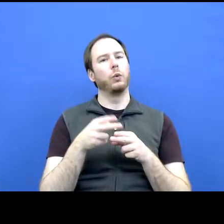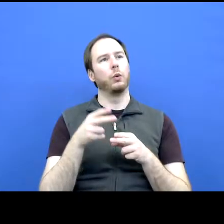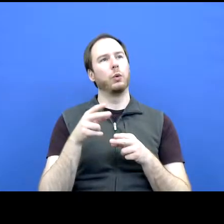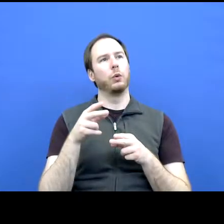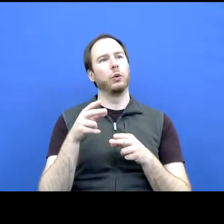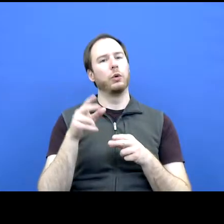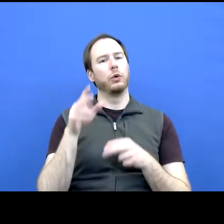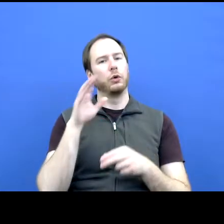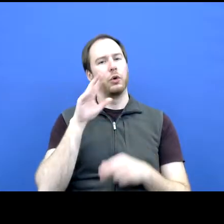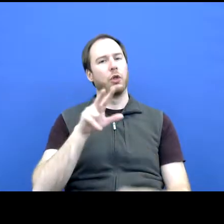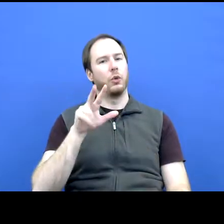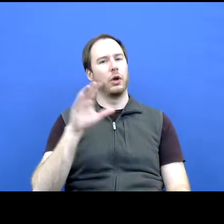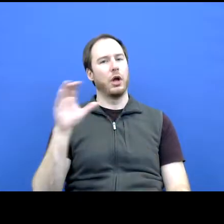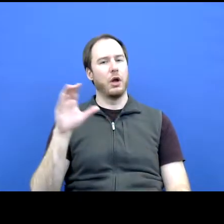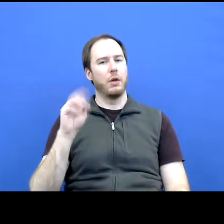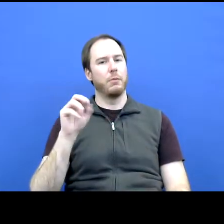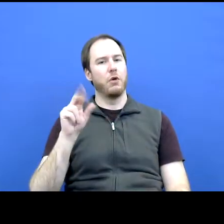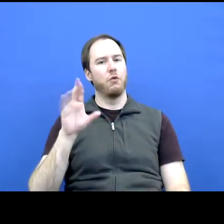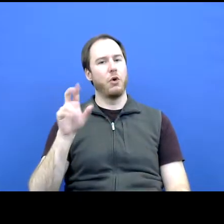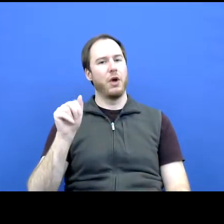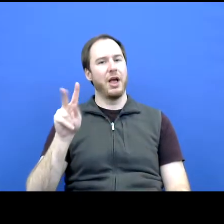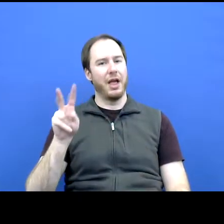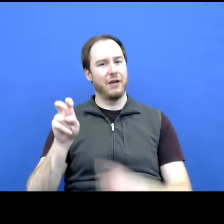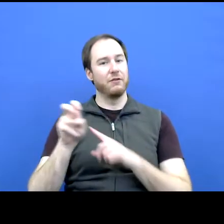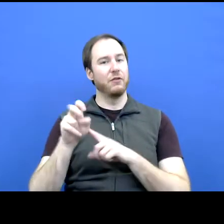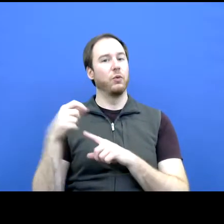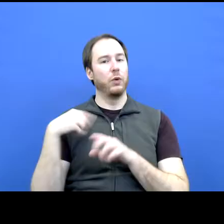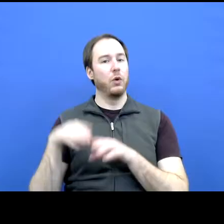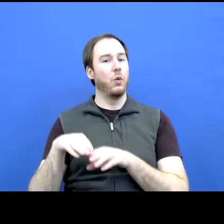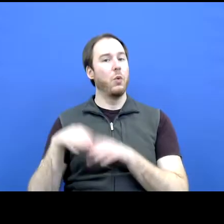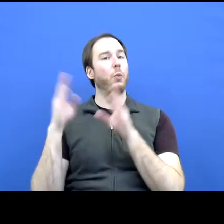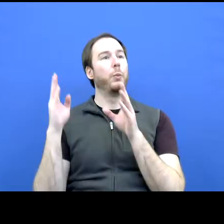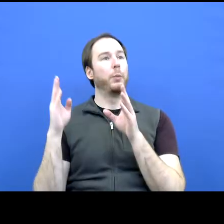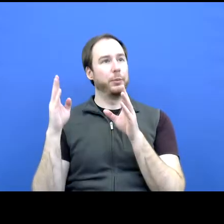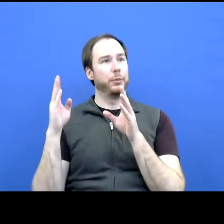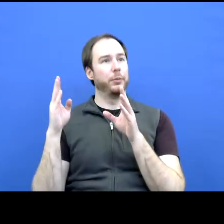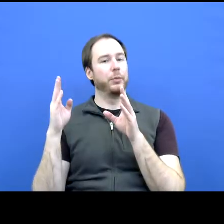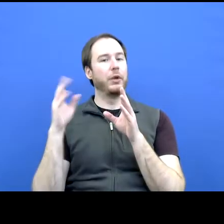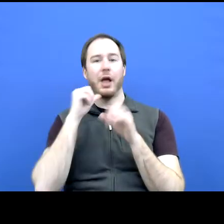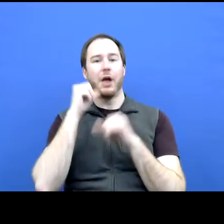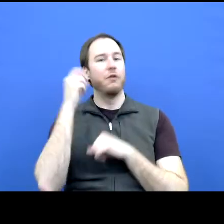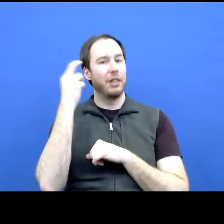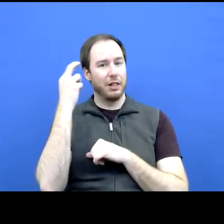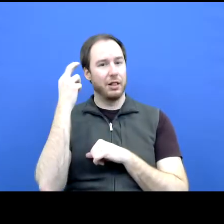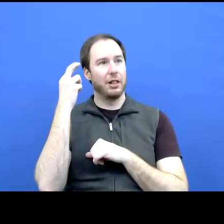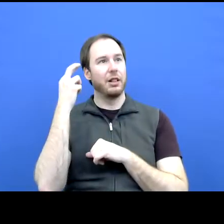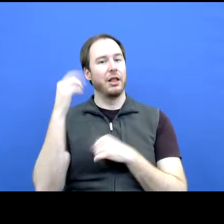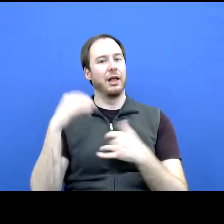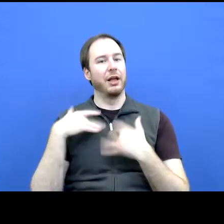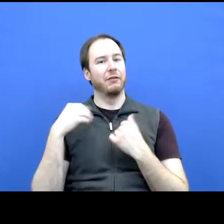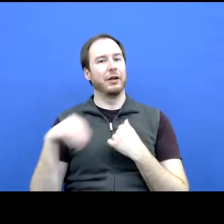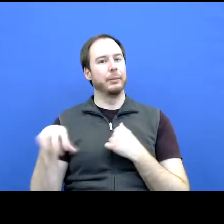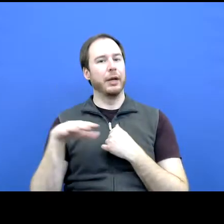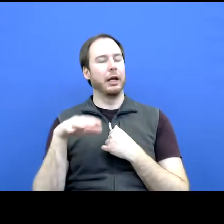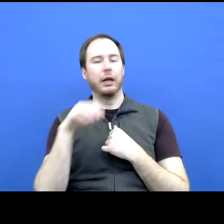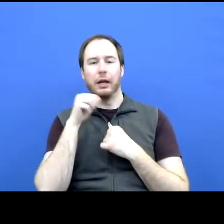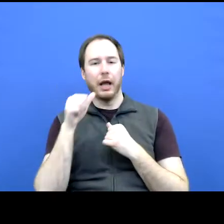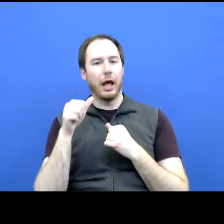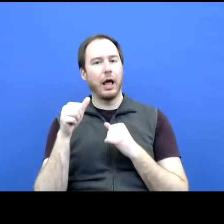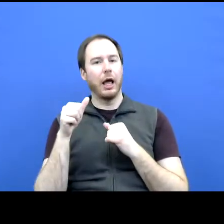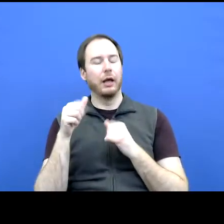3300 Monroe Avenue. Mm-hmm. We opened the venue not knowing that event space wasn't allowed in the